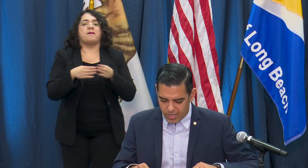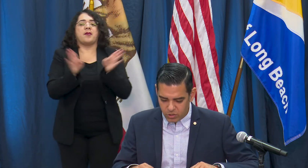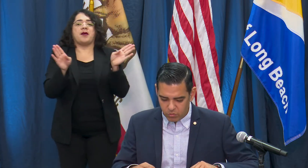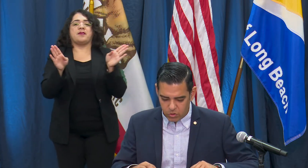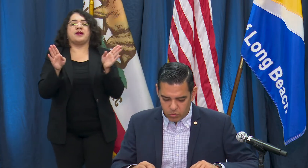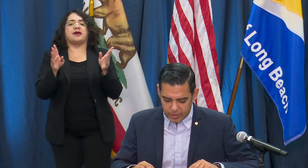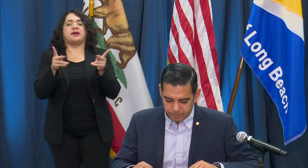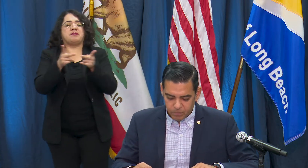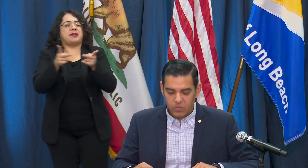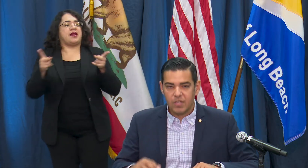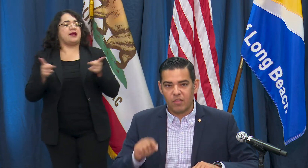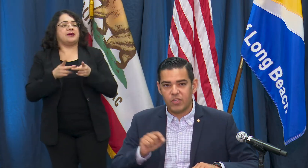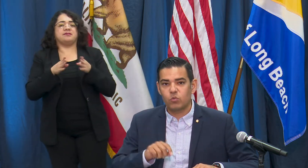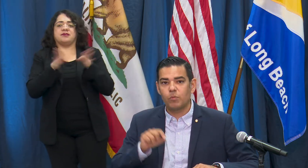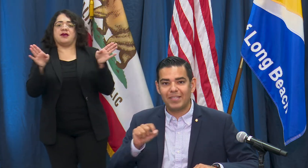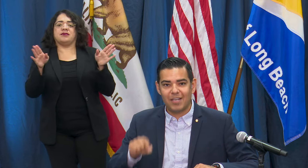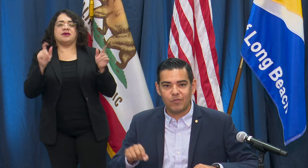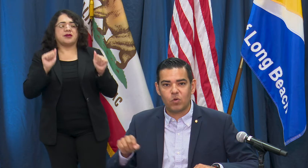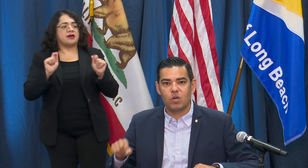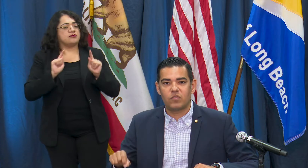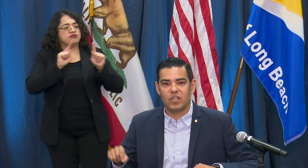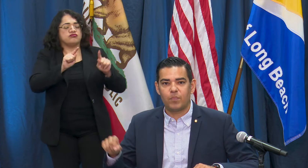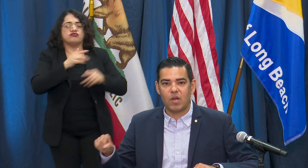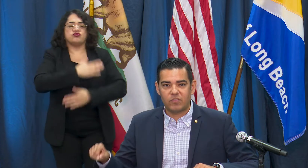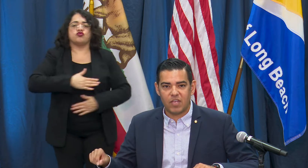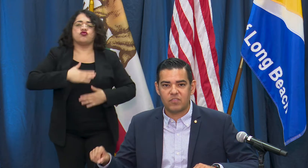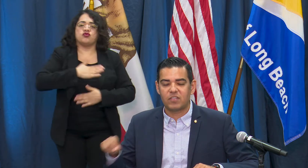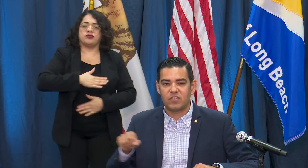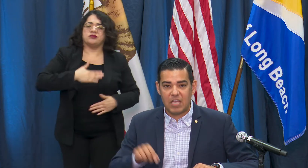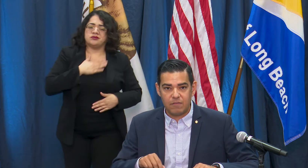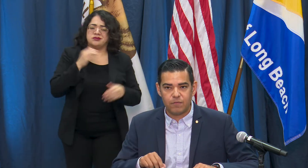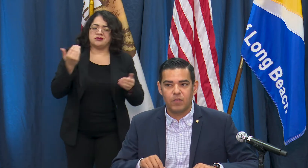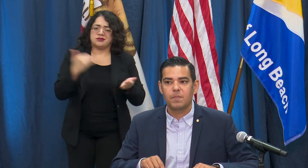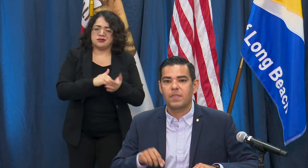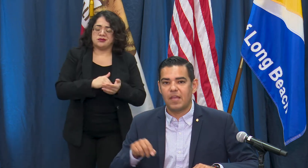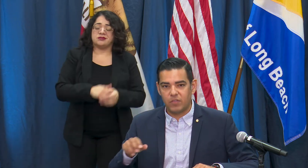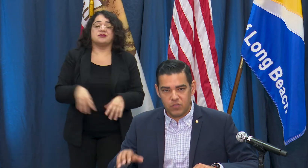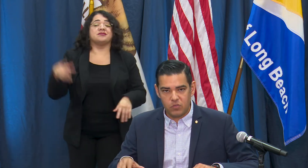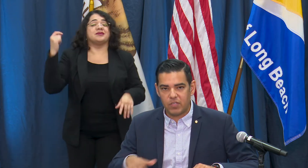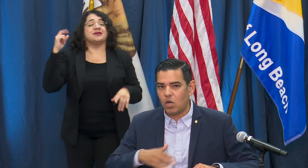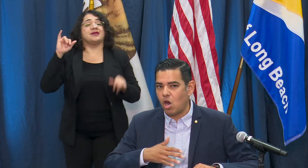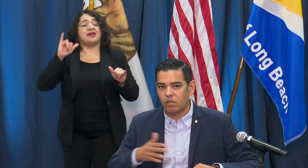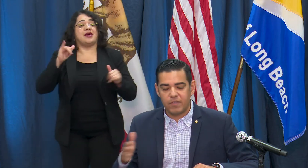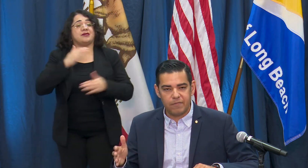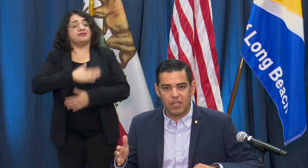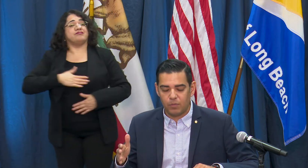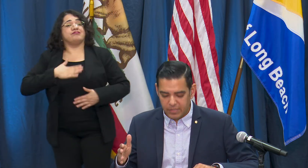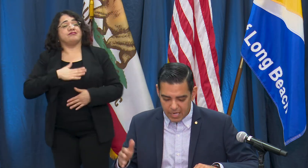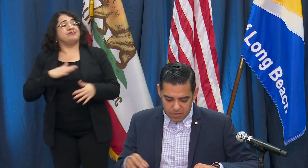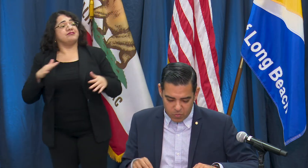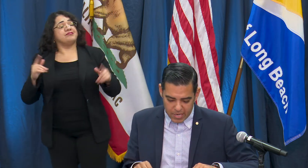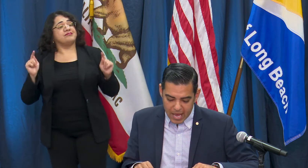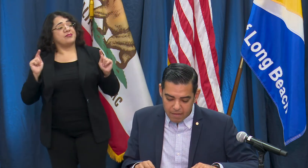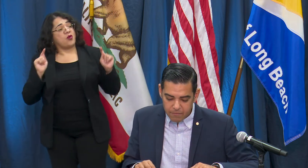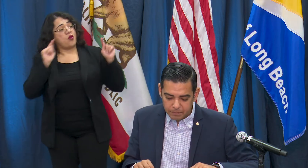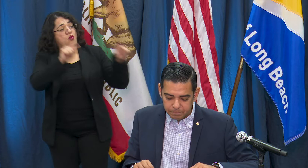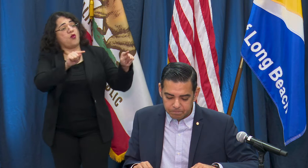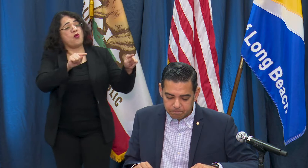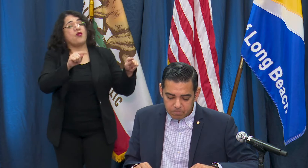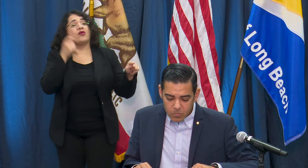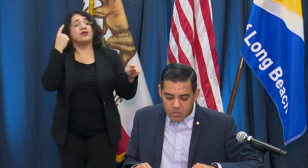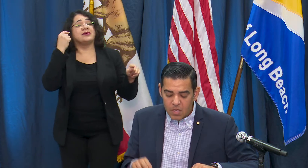to enjoy. Now, this will be done, of course, in a process that's safe and that's using all of the available data that we